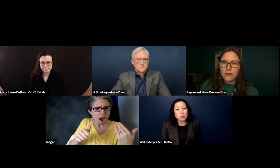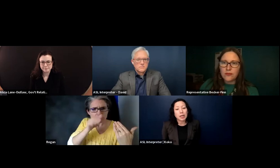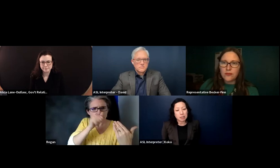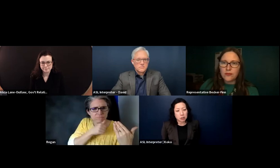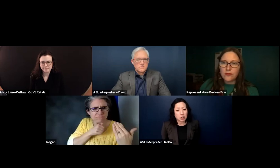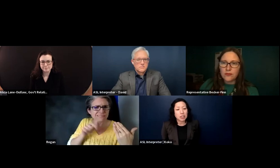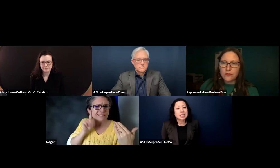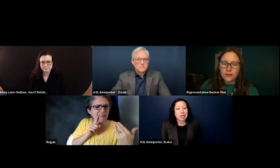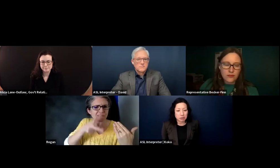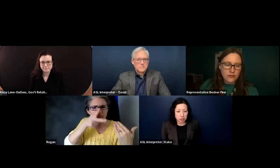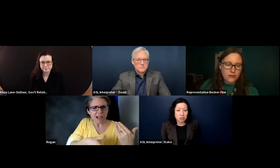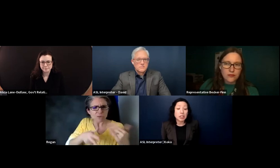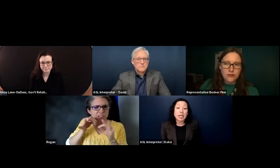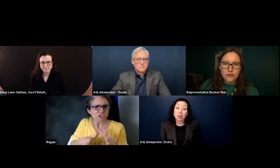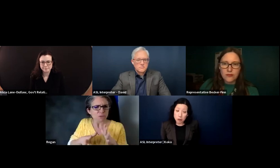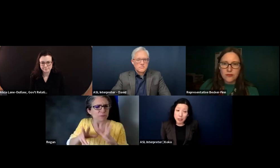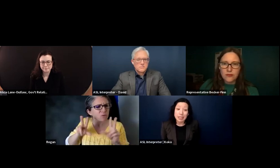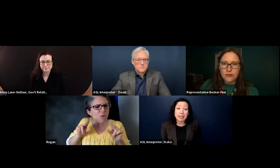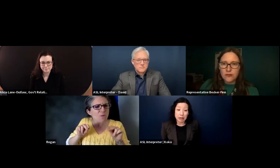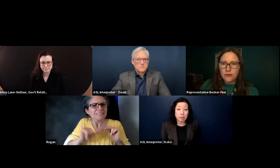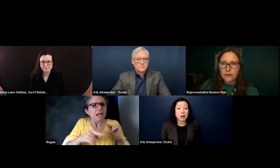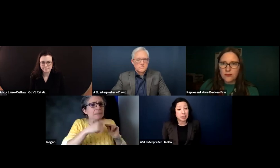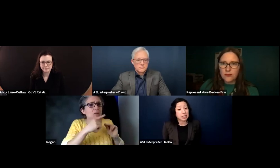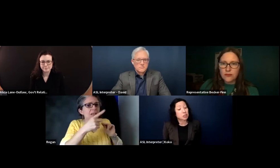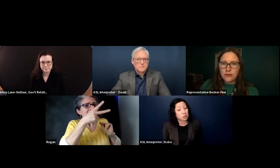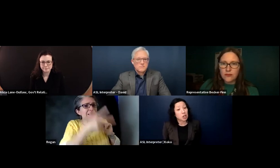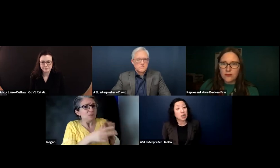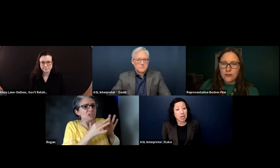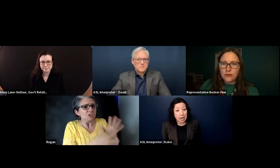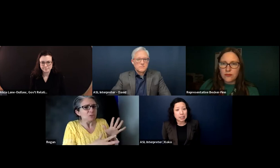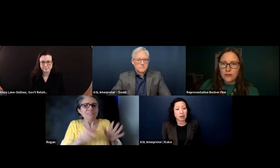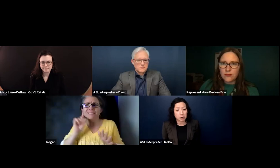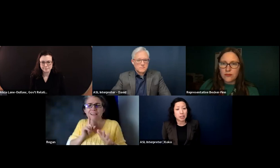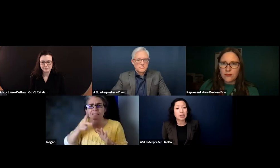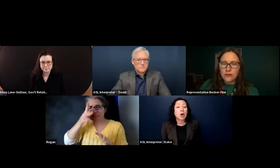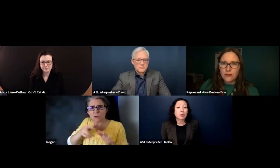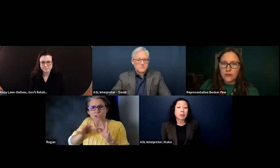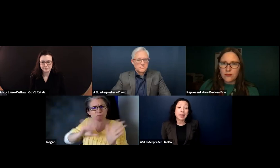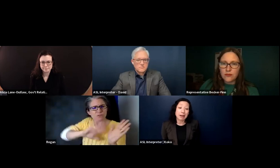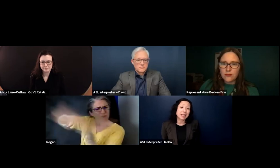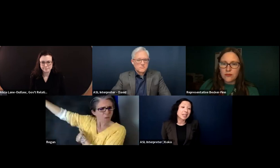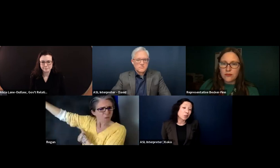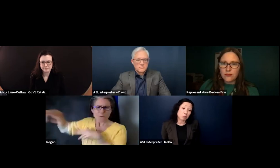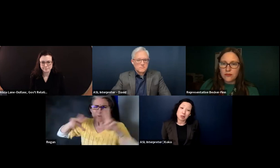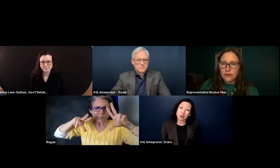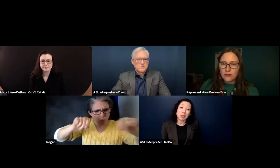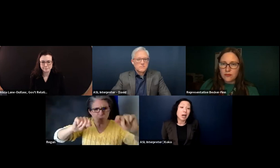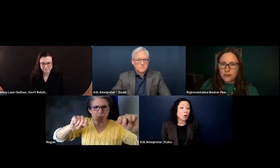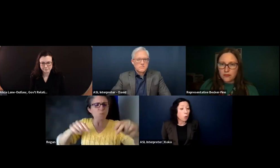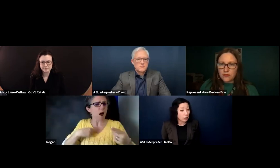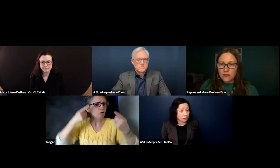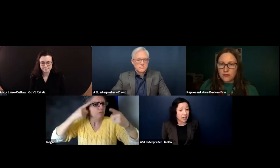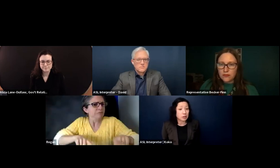we do want to ensure that deaf children, including Native American deaf children, are not suffering by having